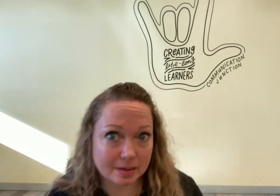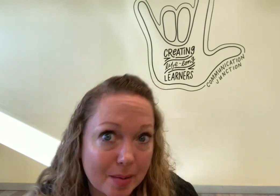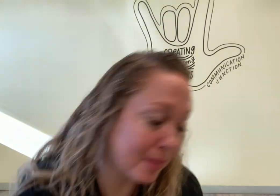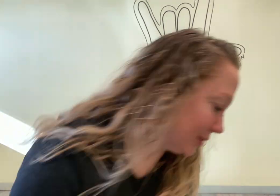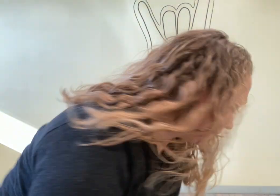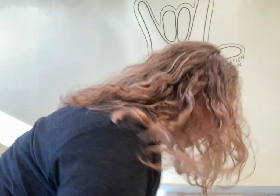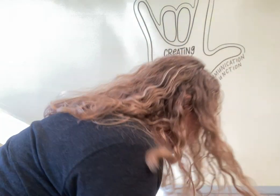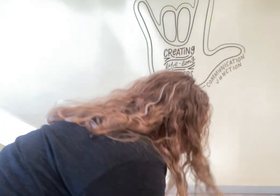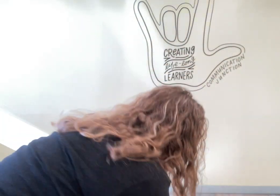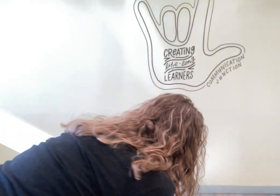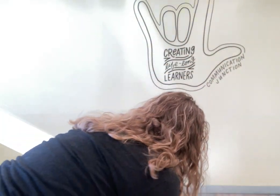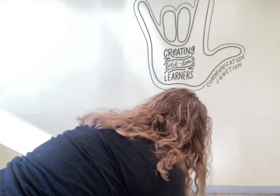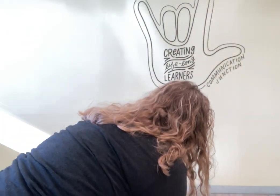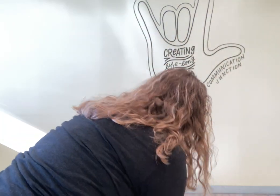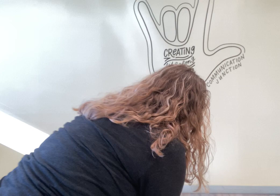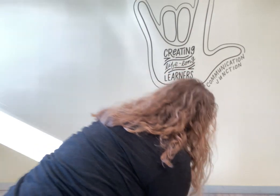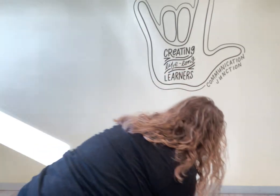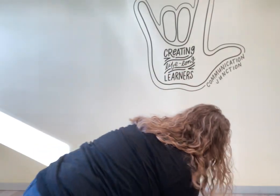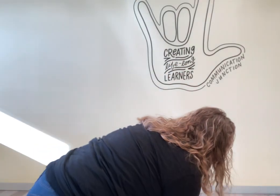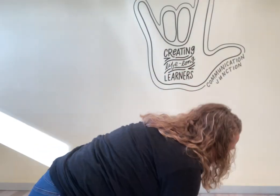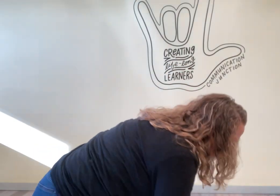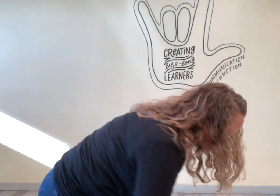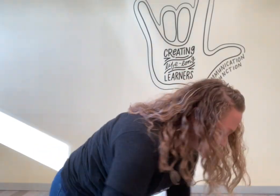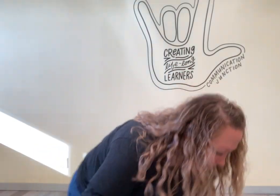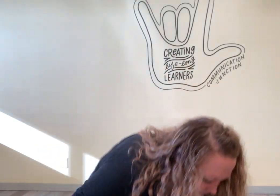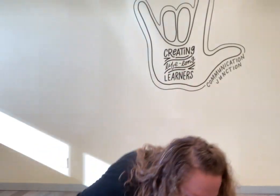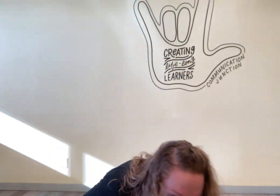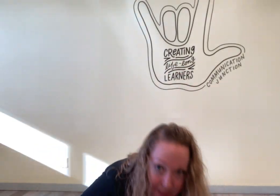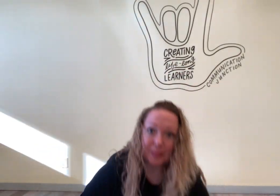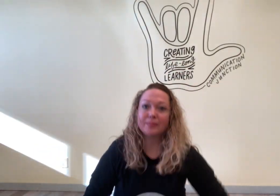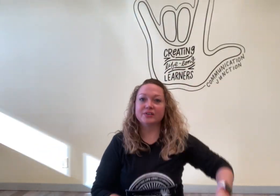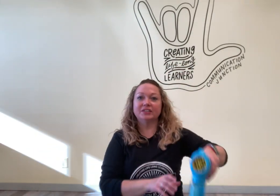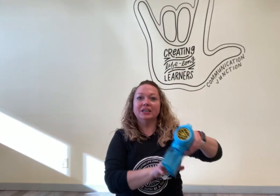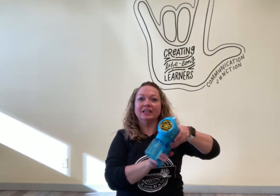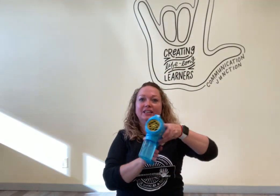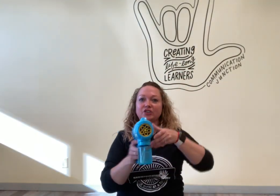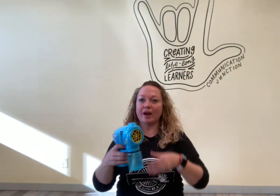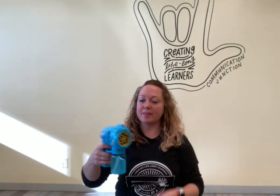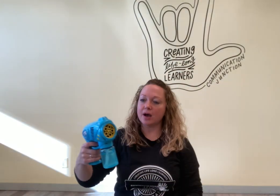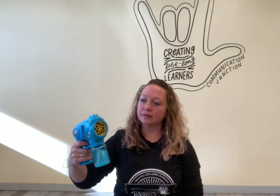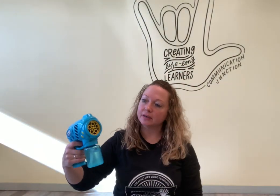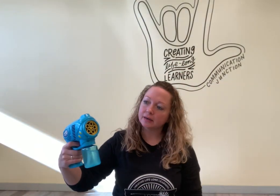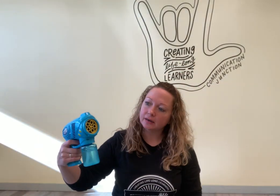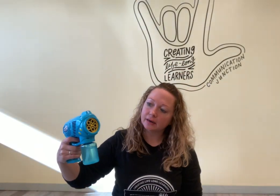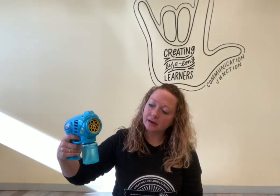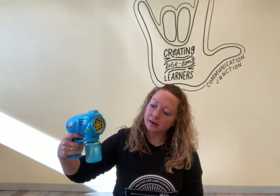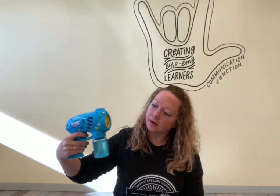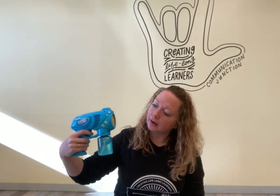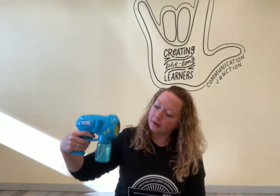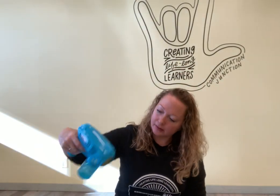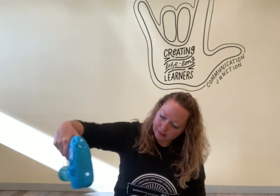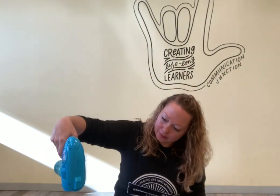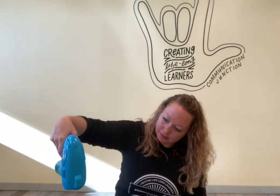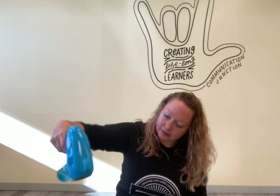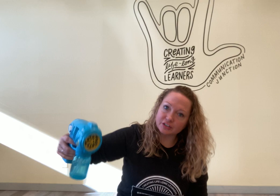bubbles. All right, here we go. Scooting back. Got my bubbles. Let's try them out. Let's try them